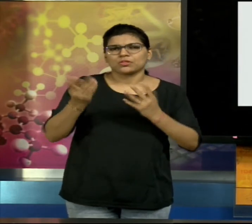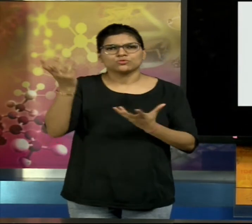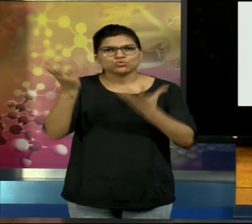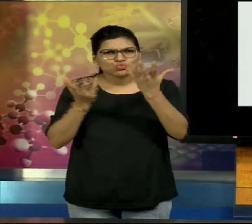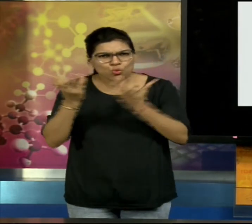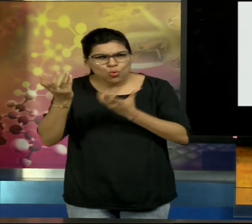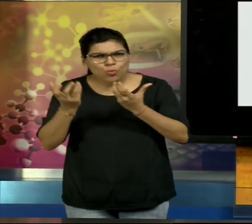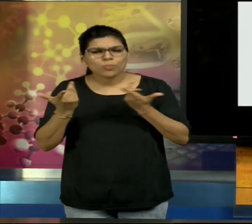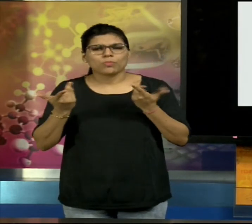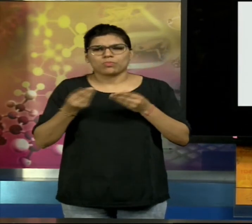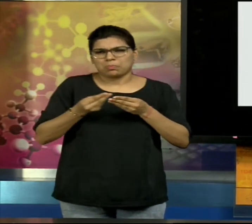Nearby.